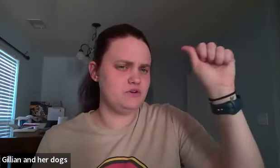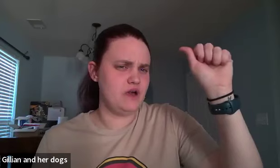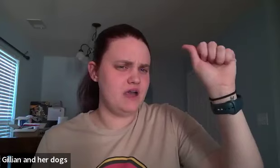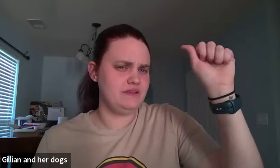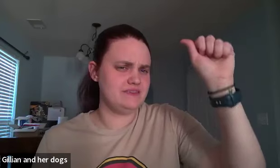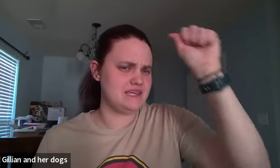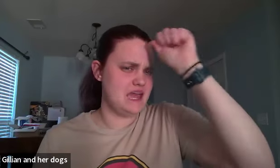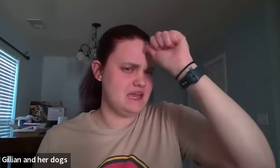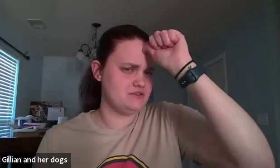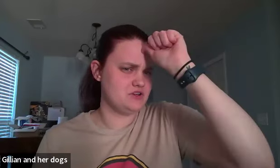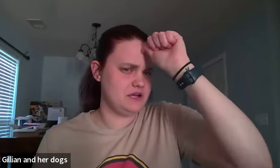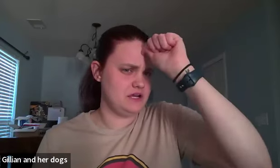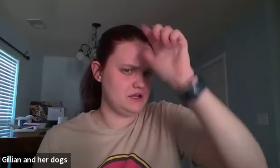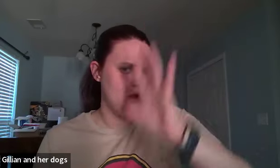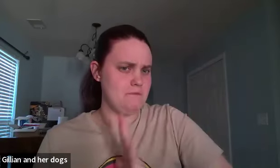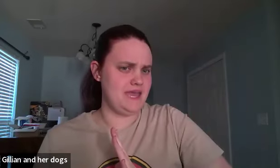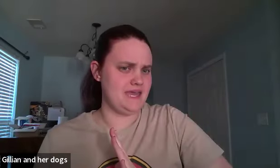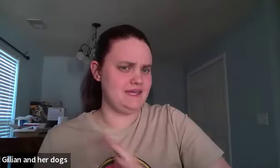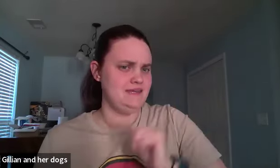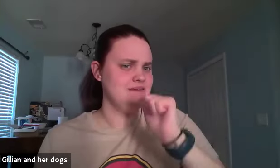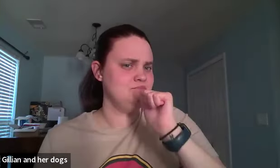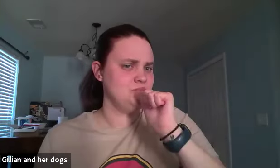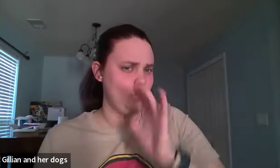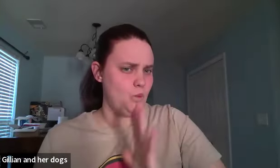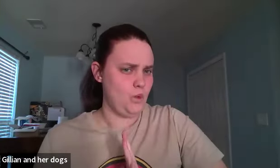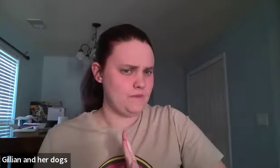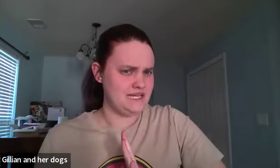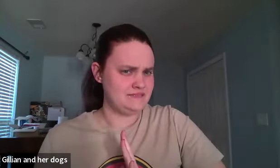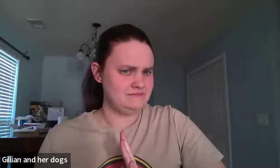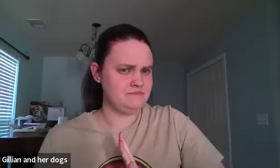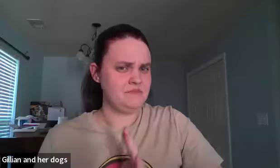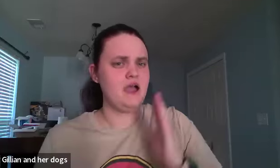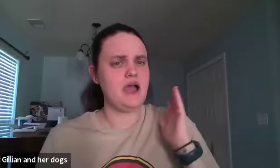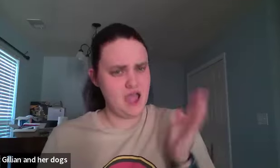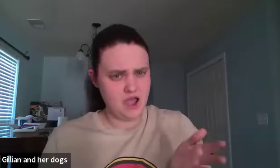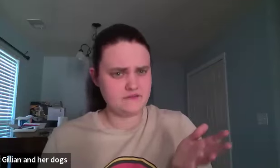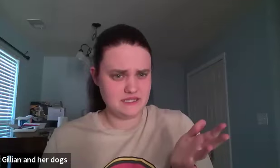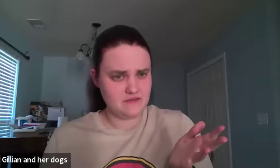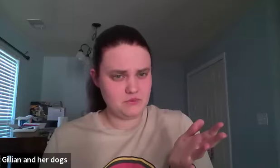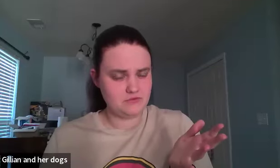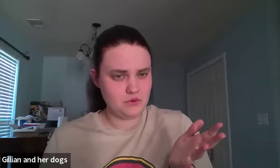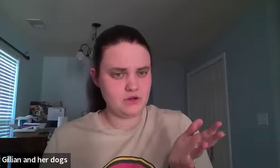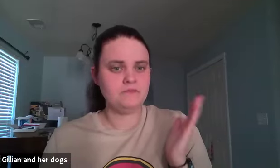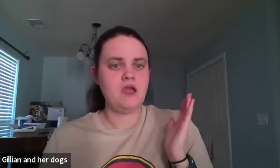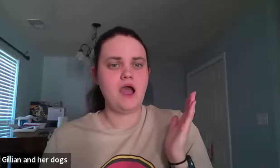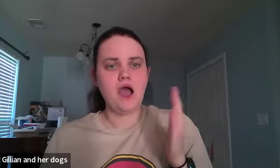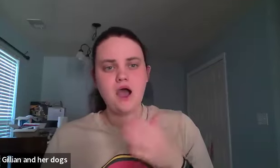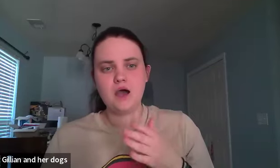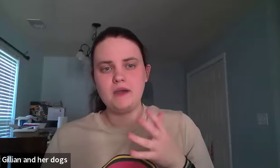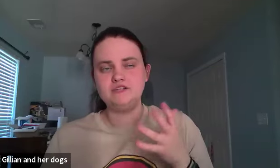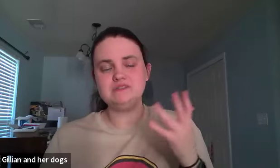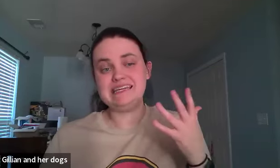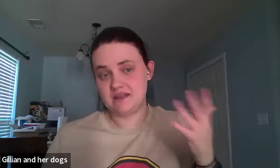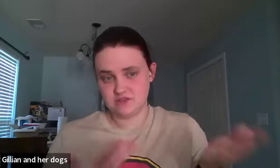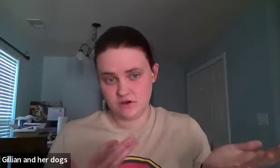where they'll have like this A, they'll start here and go man, woman. I have seen that before. I don't see it as